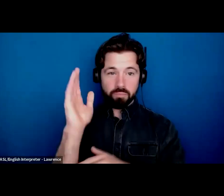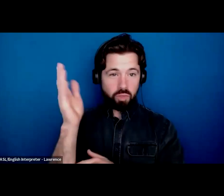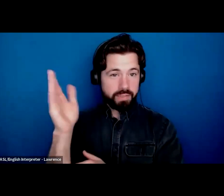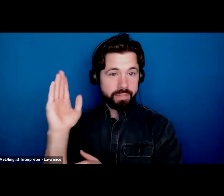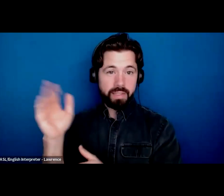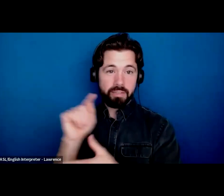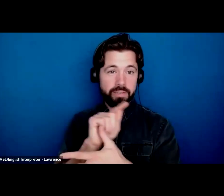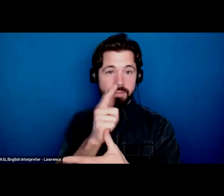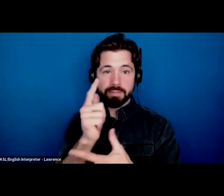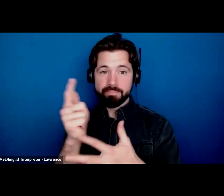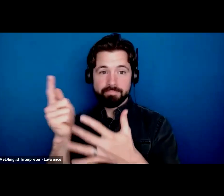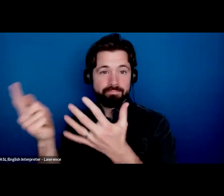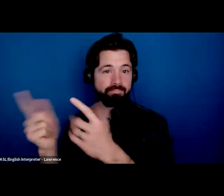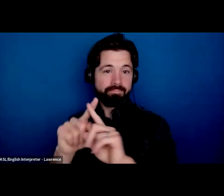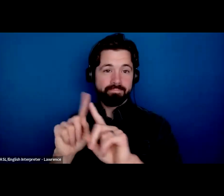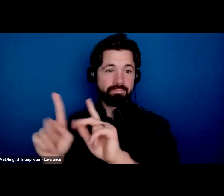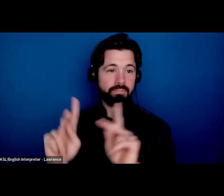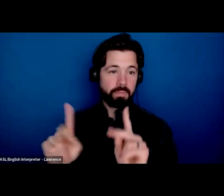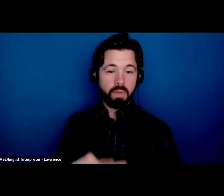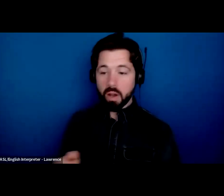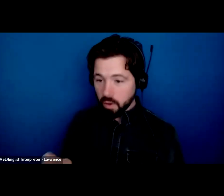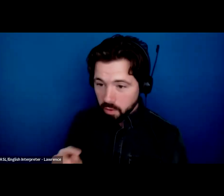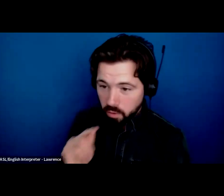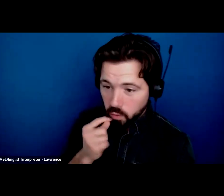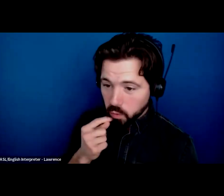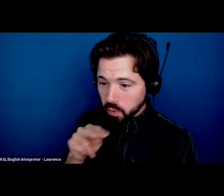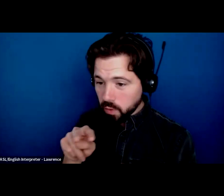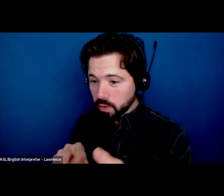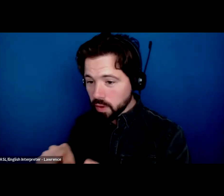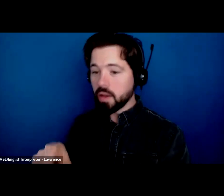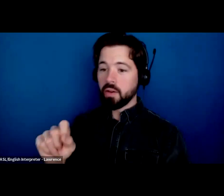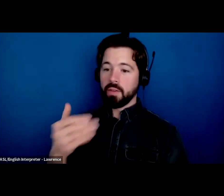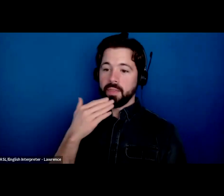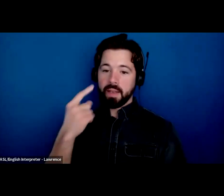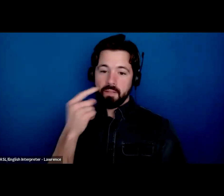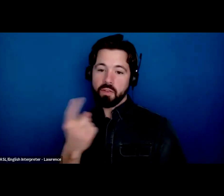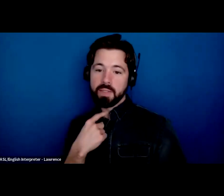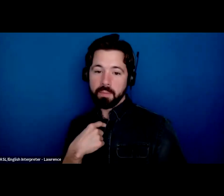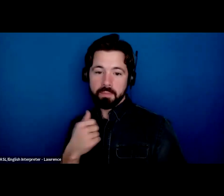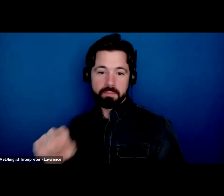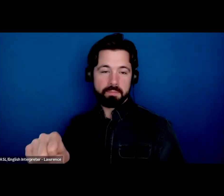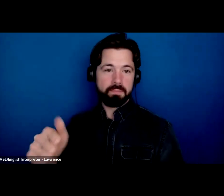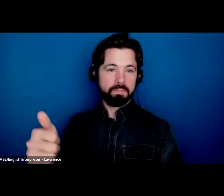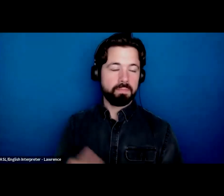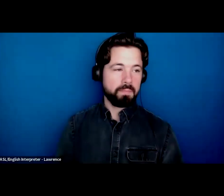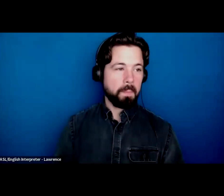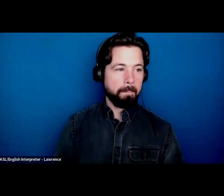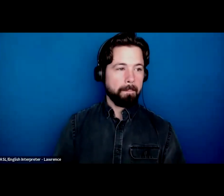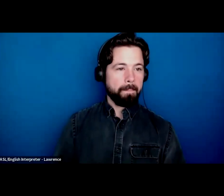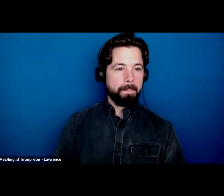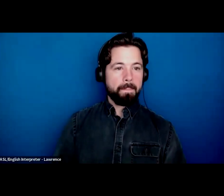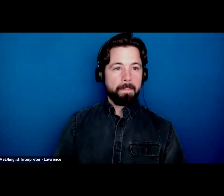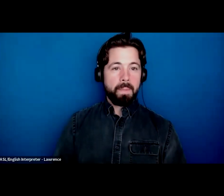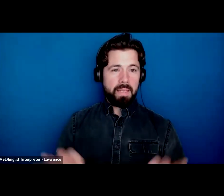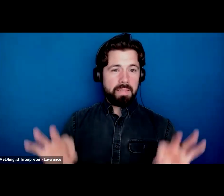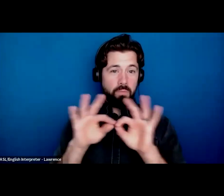number of different folks. Oh, cool. Thank you for dropping that in the chat, folks. Part of it too is I want you guys to be very